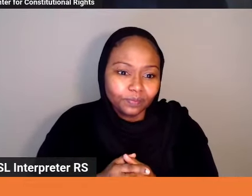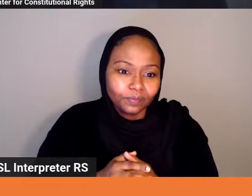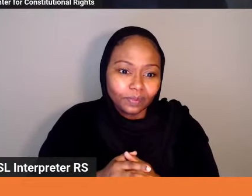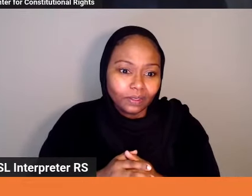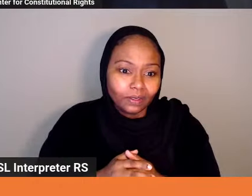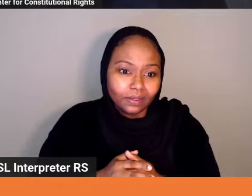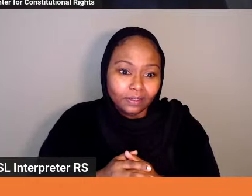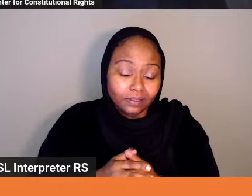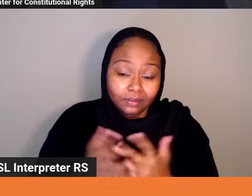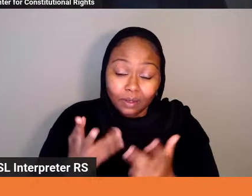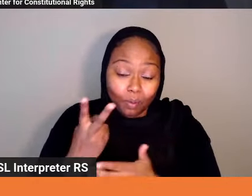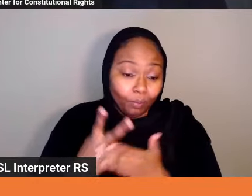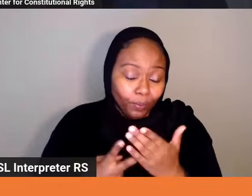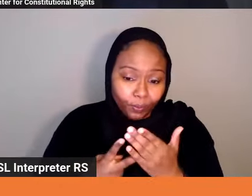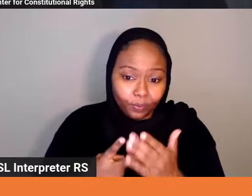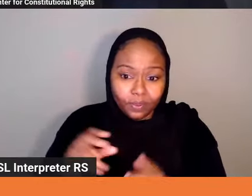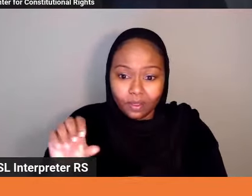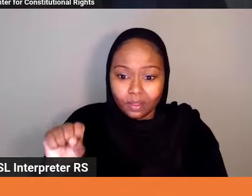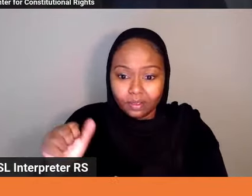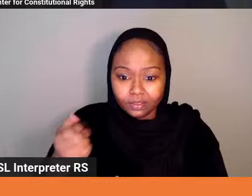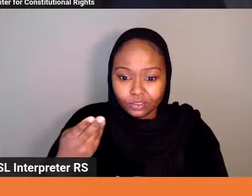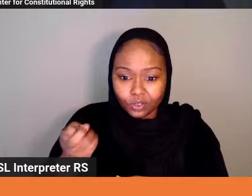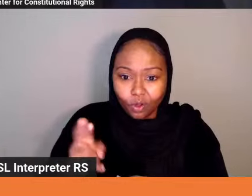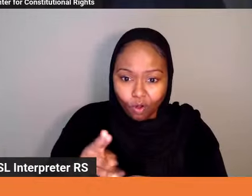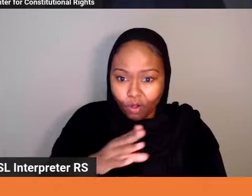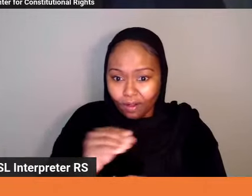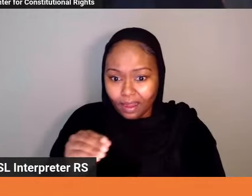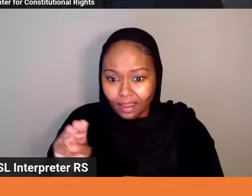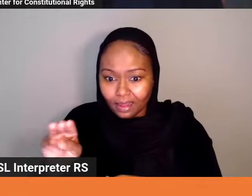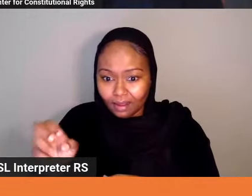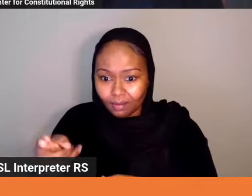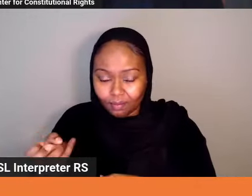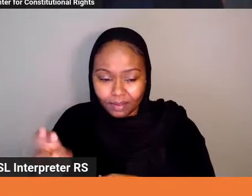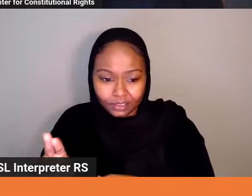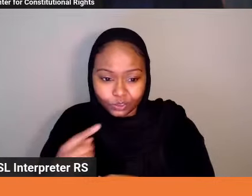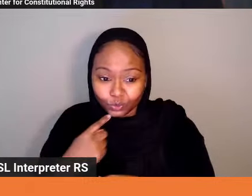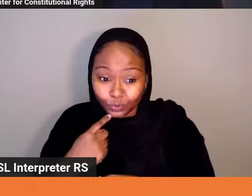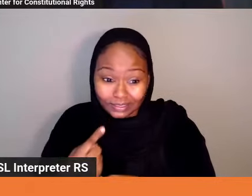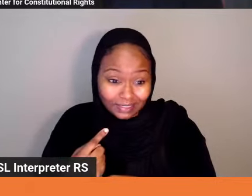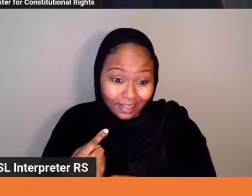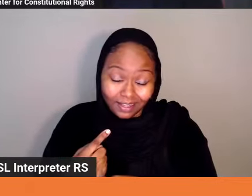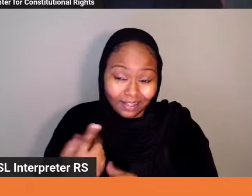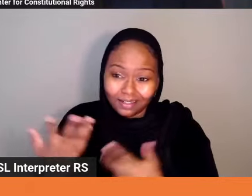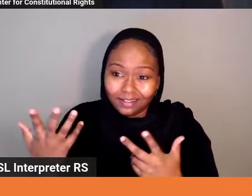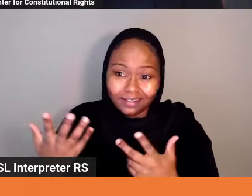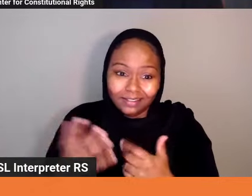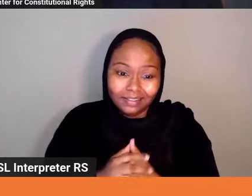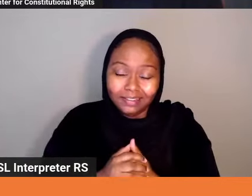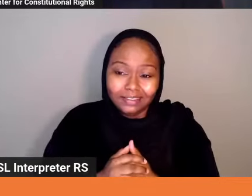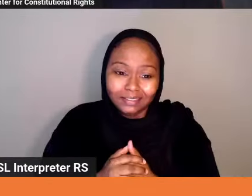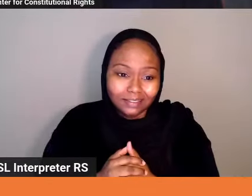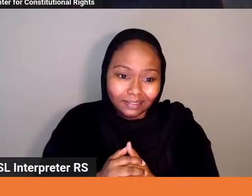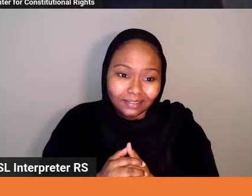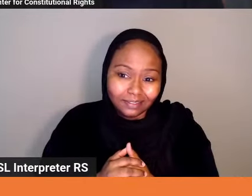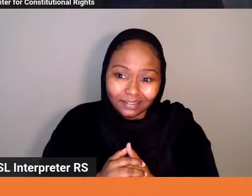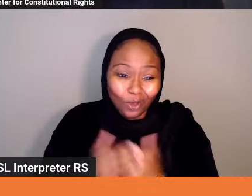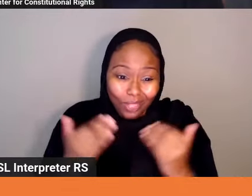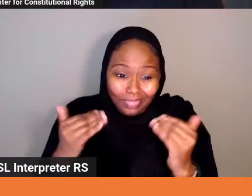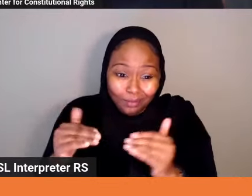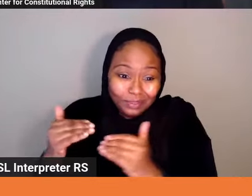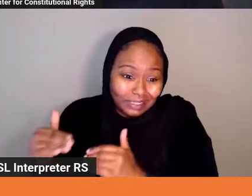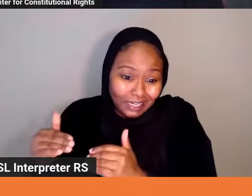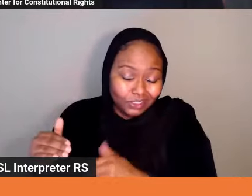what both Sahar and Mansoor said about the limitations of law are things that I